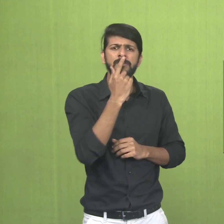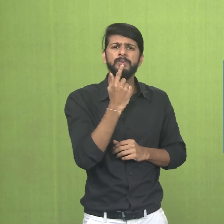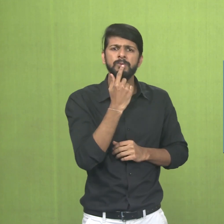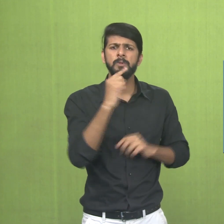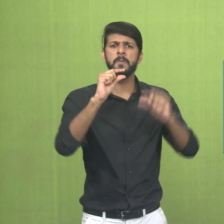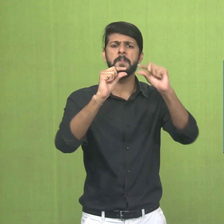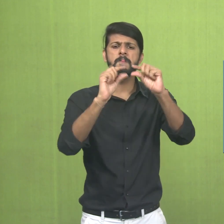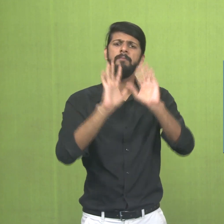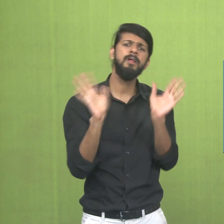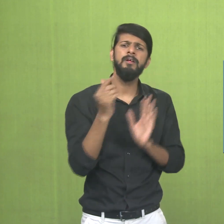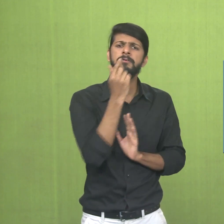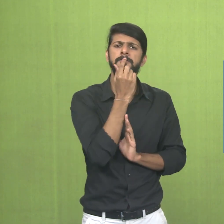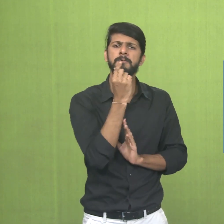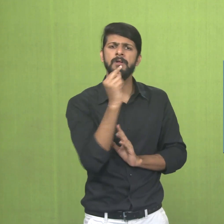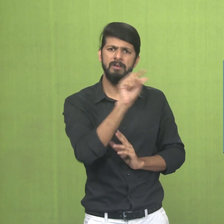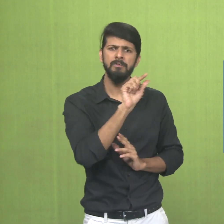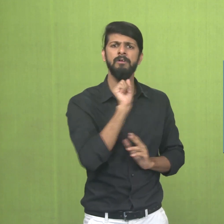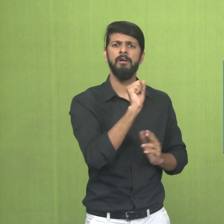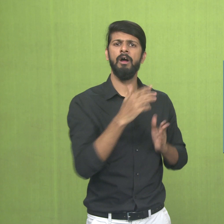whereas the nose and the mouth were really small.